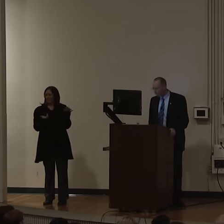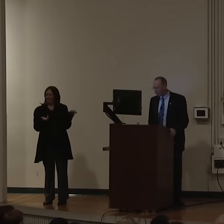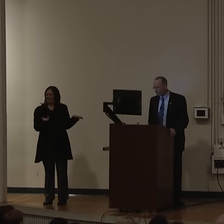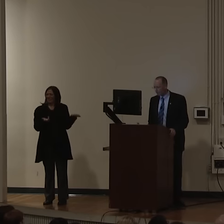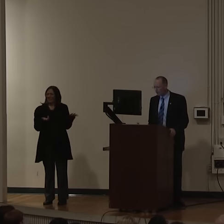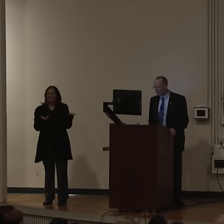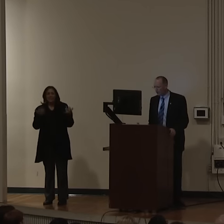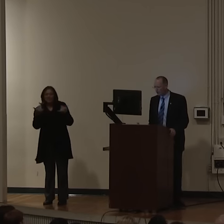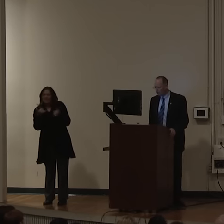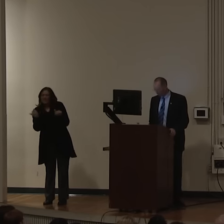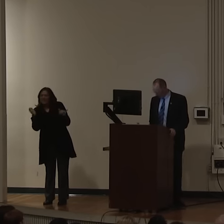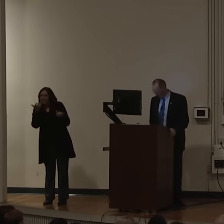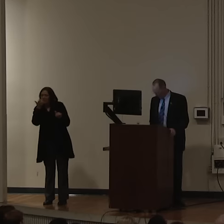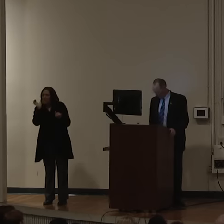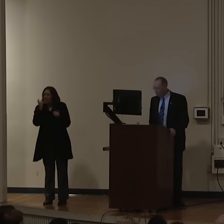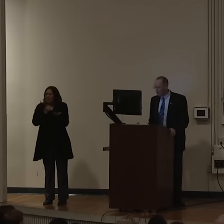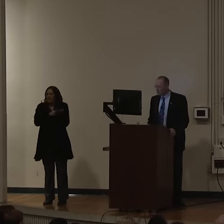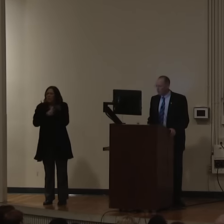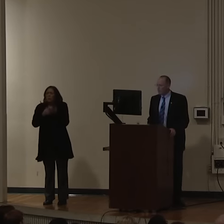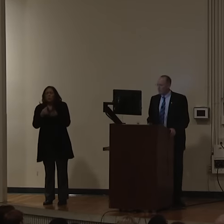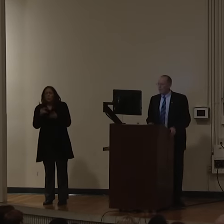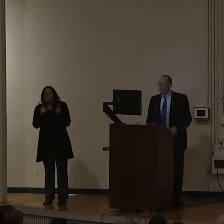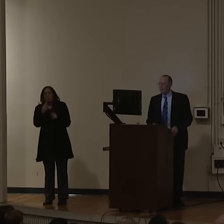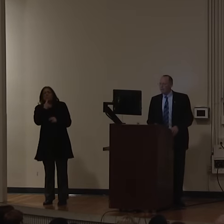imagine. Now,